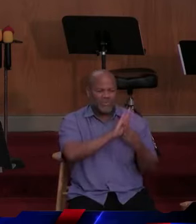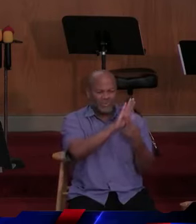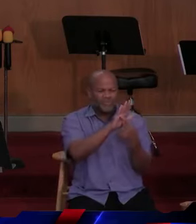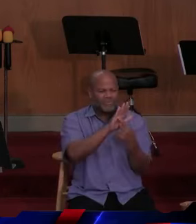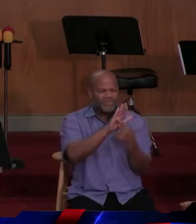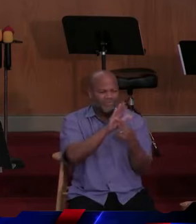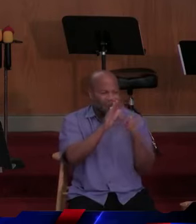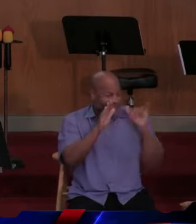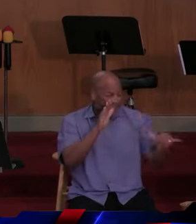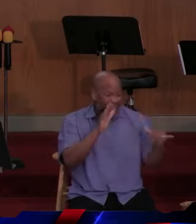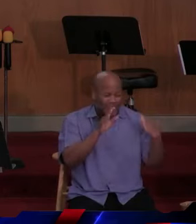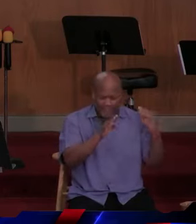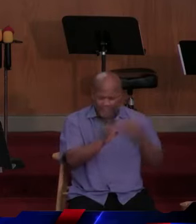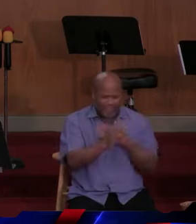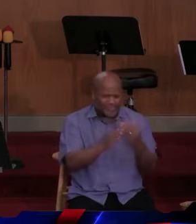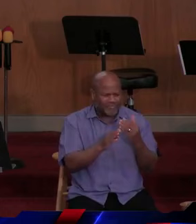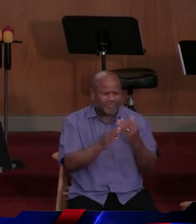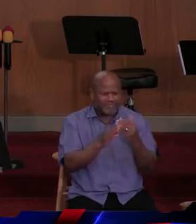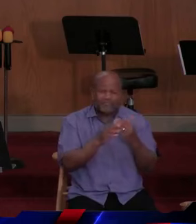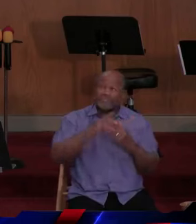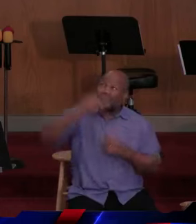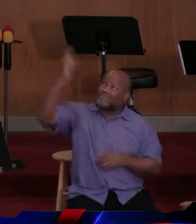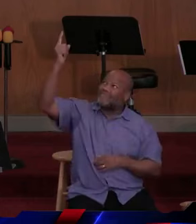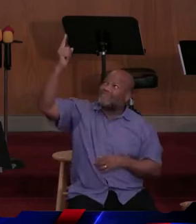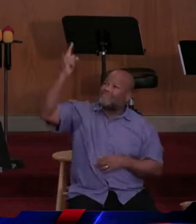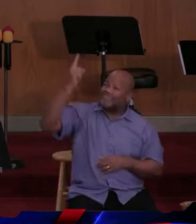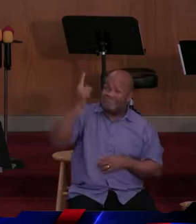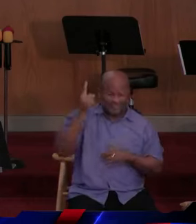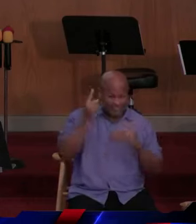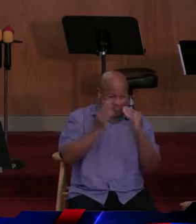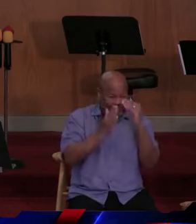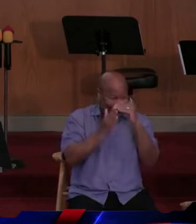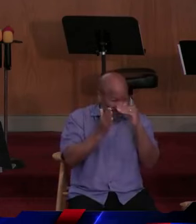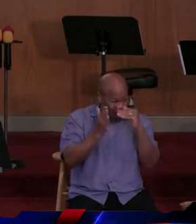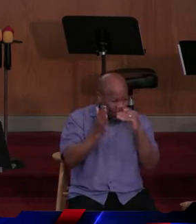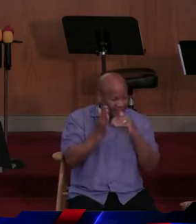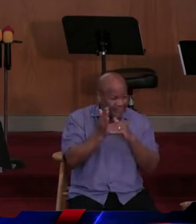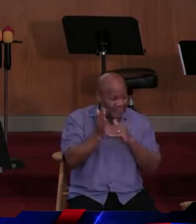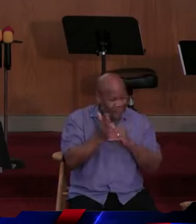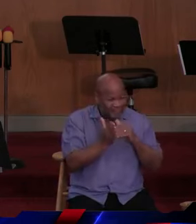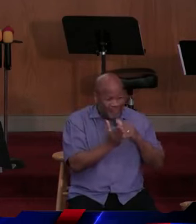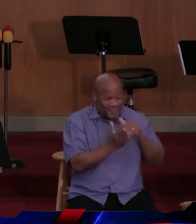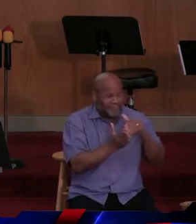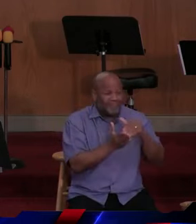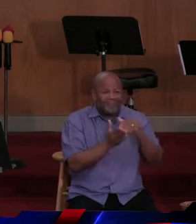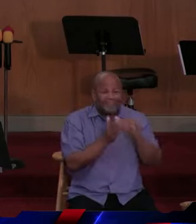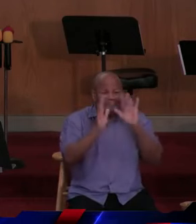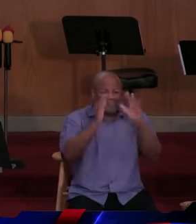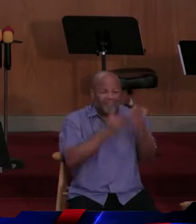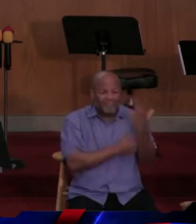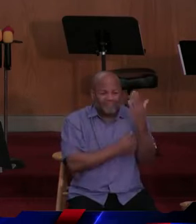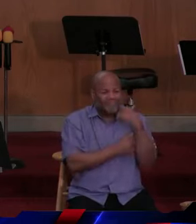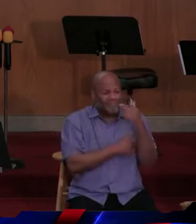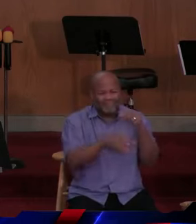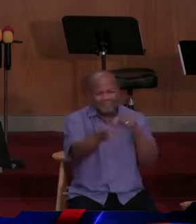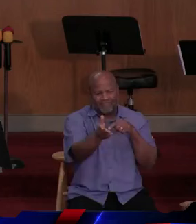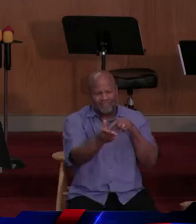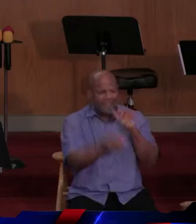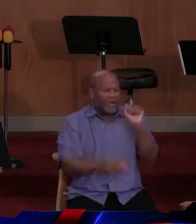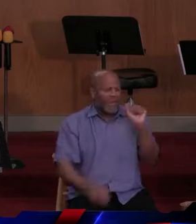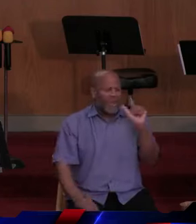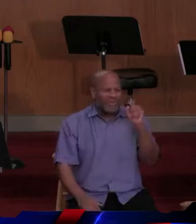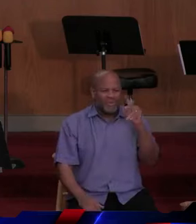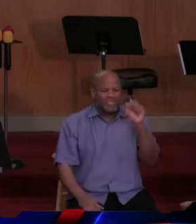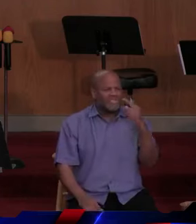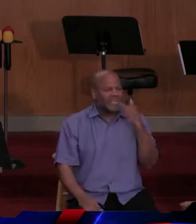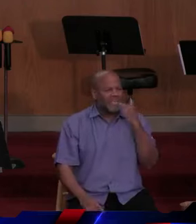We use that as a psalm of ascent often on Sunday morning. Alondra probably knows it by heart. She done said it so much.